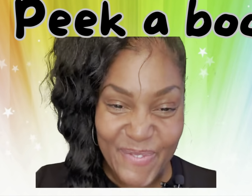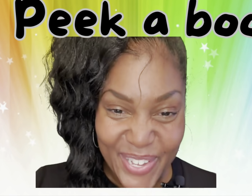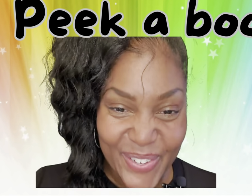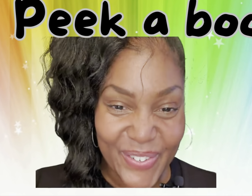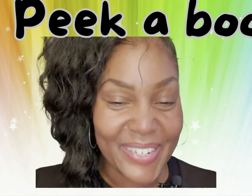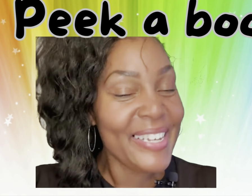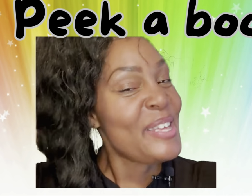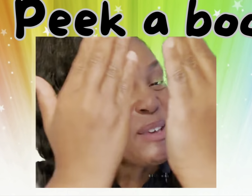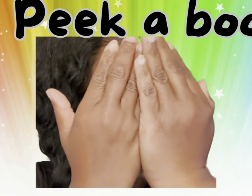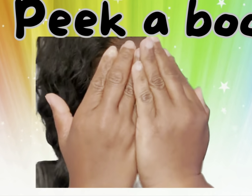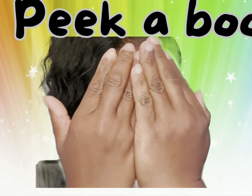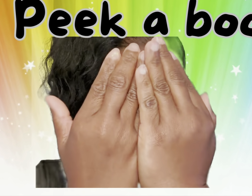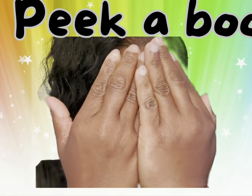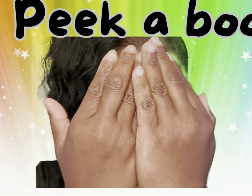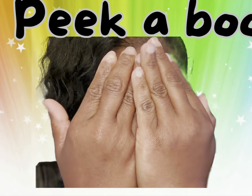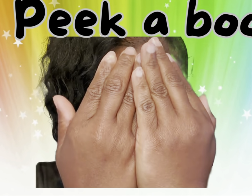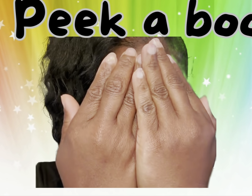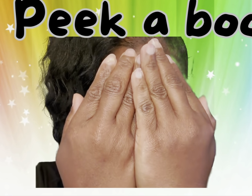Peek-a-boo,